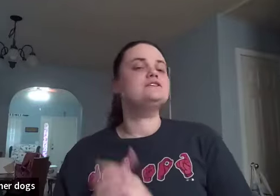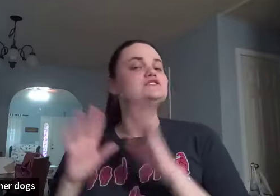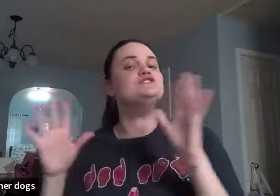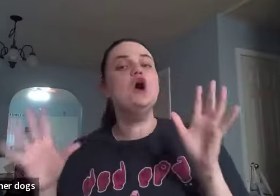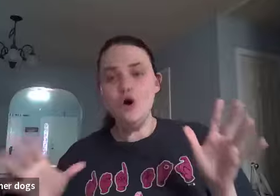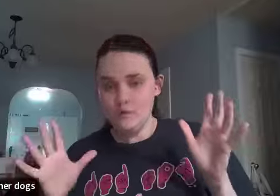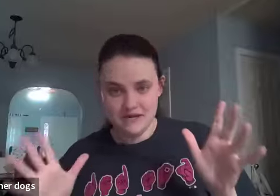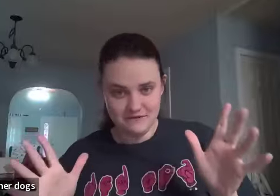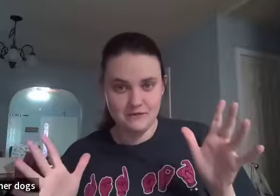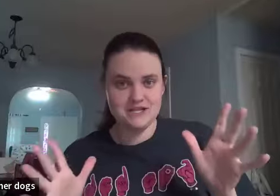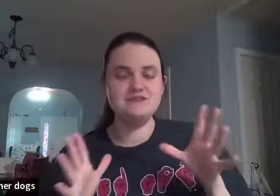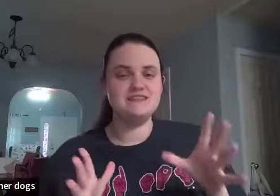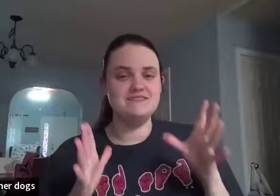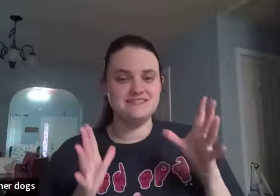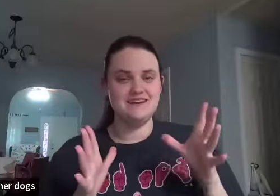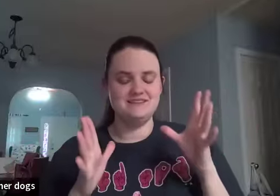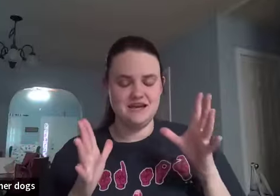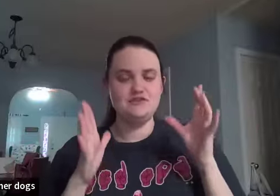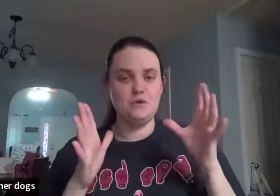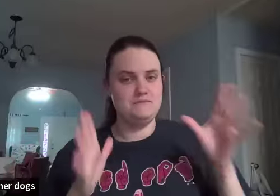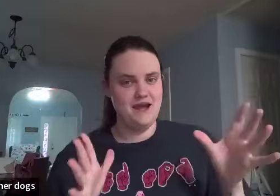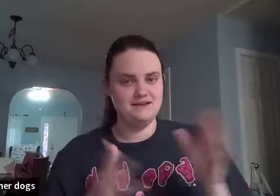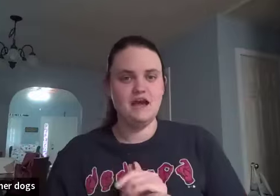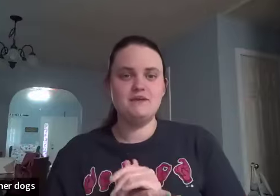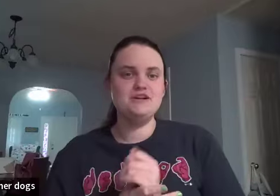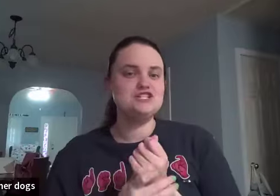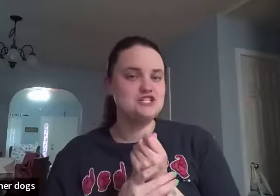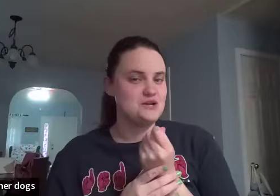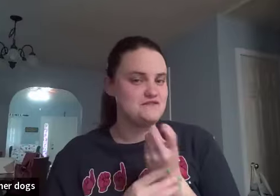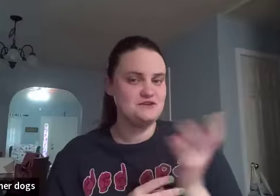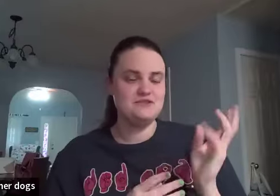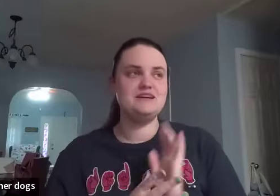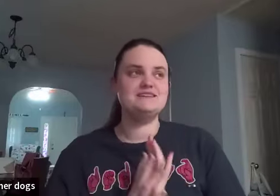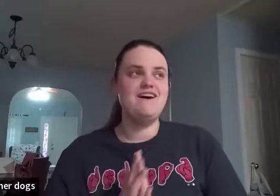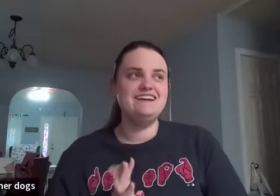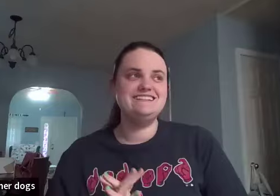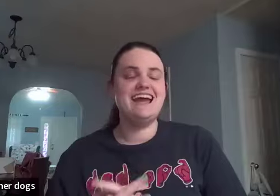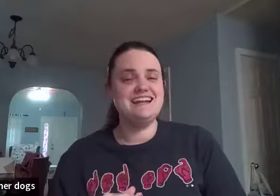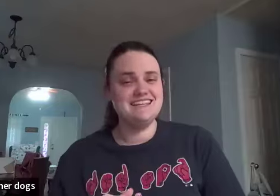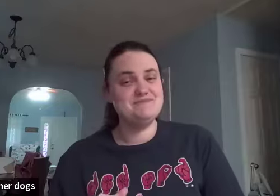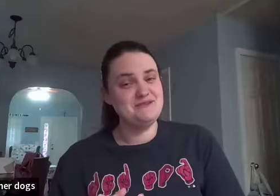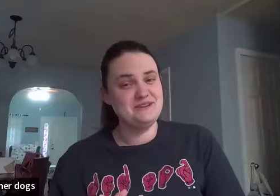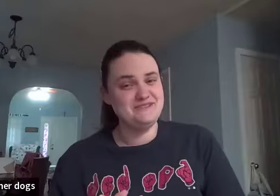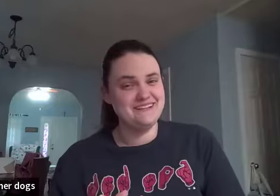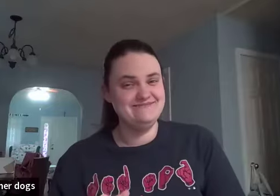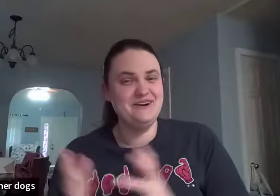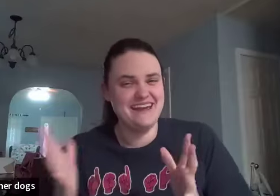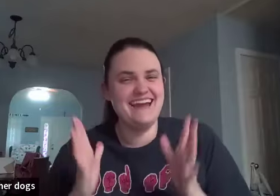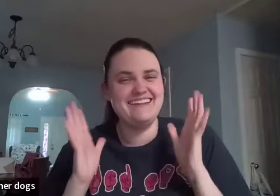are so many different ways you can sign the word mad, and I'm going to just show you a few of them because Honestly, I hate to say it, but they're really fun. Okay.